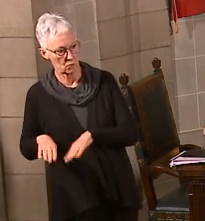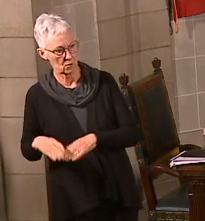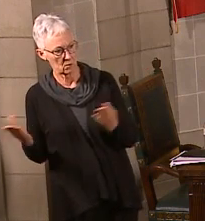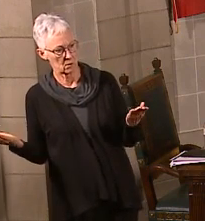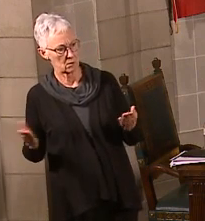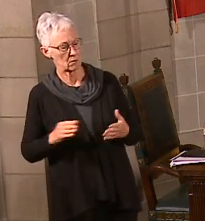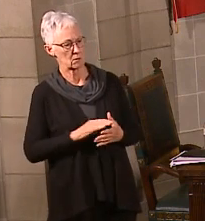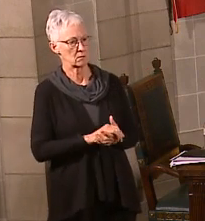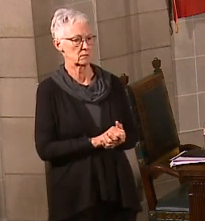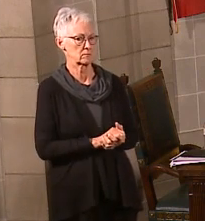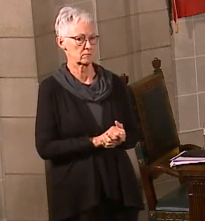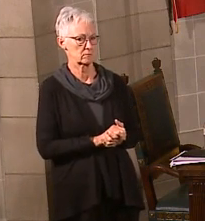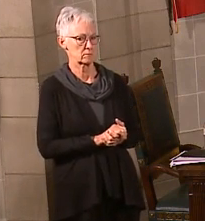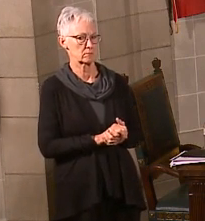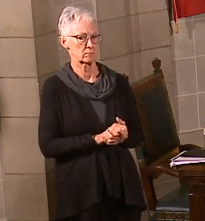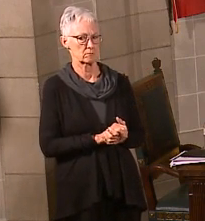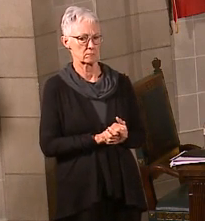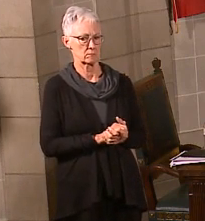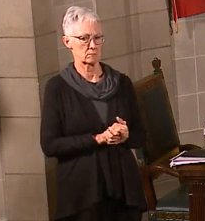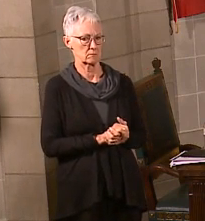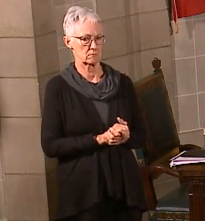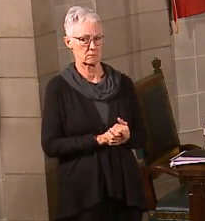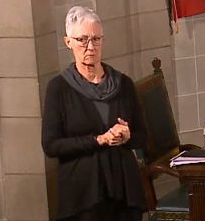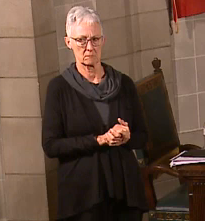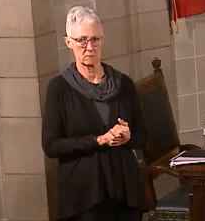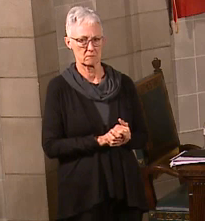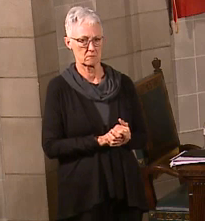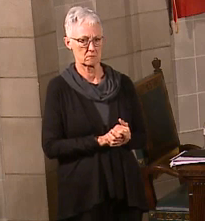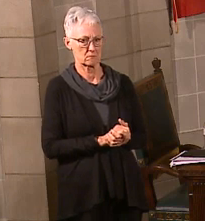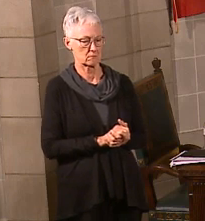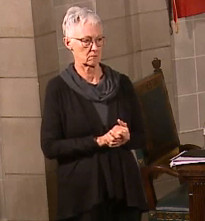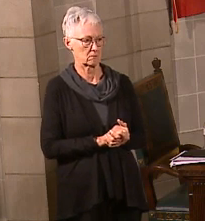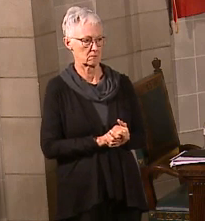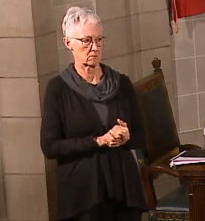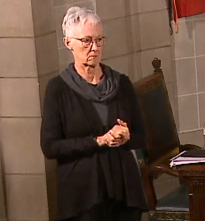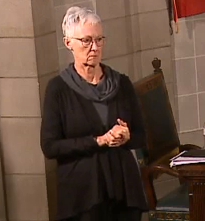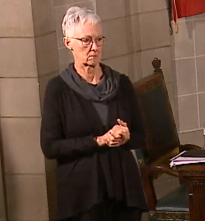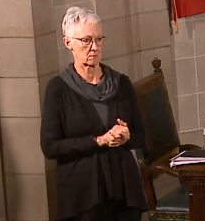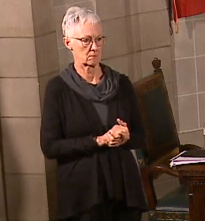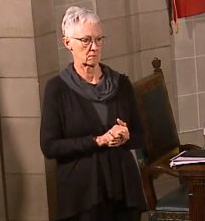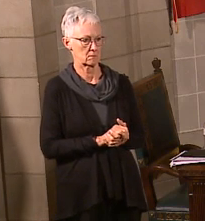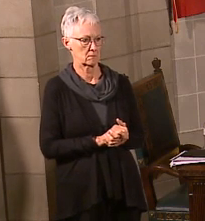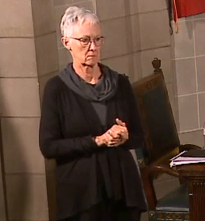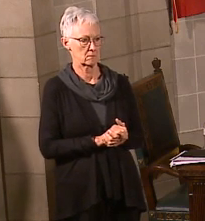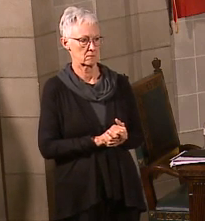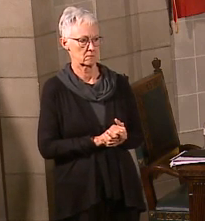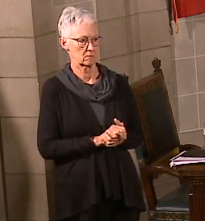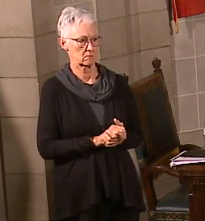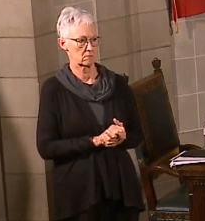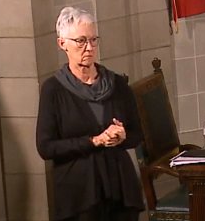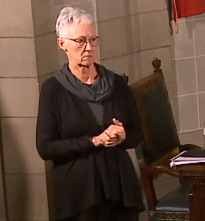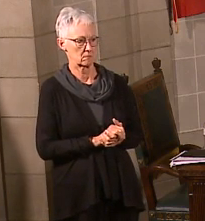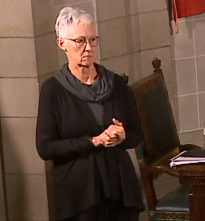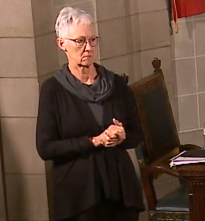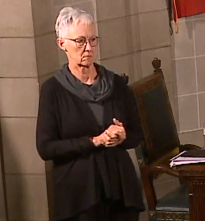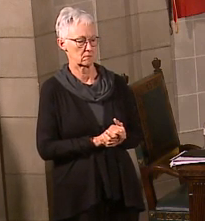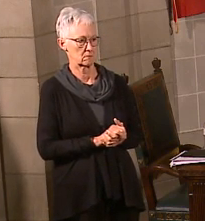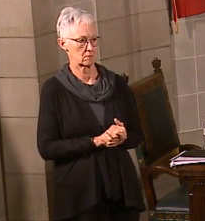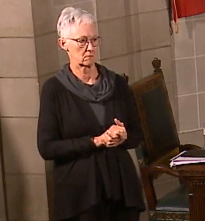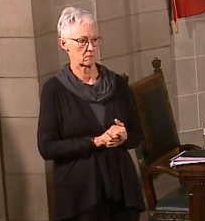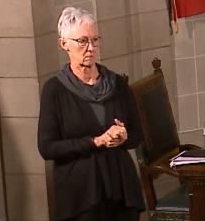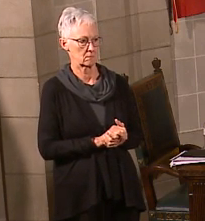governors complained about, there's this kind of competition to buy things like reagent and things like that. Do you think the federal government could do